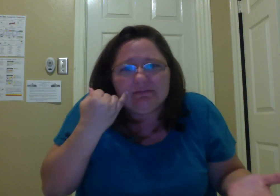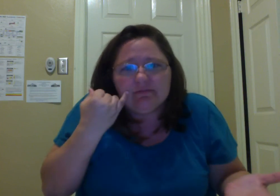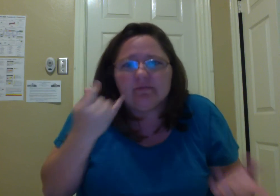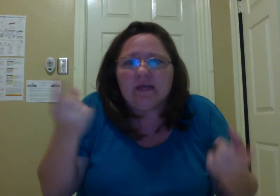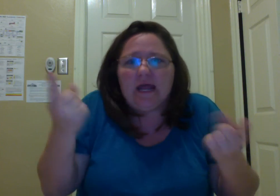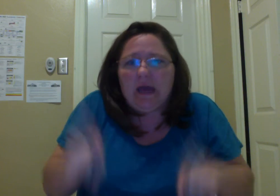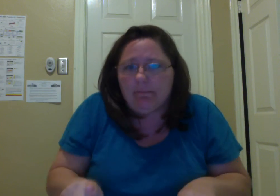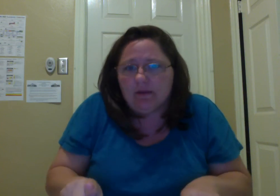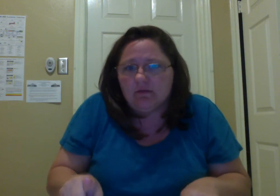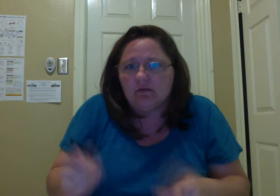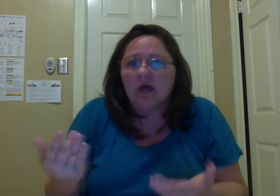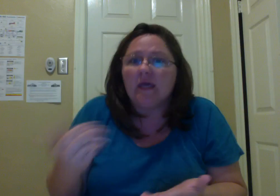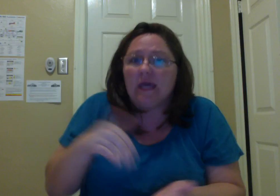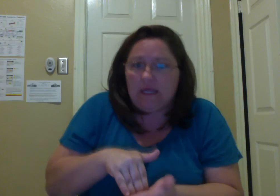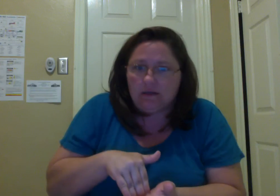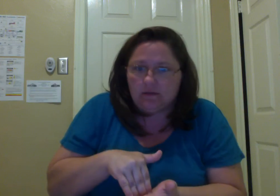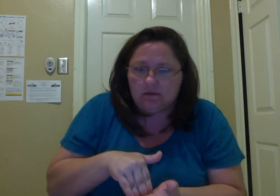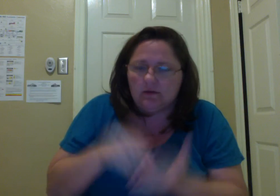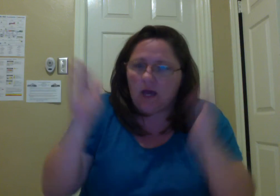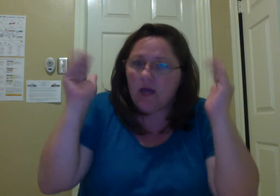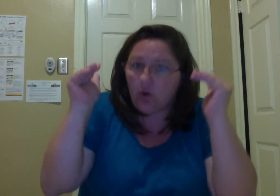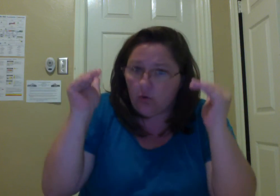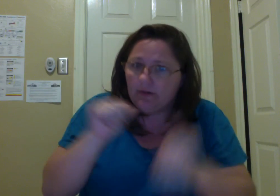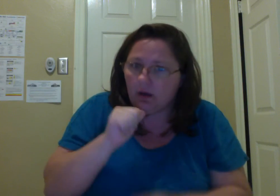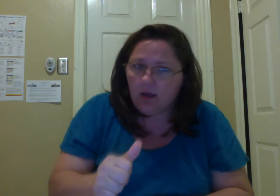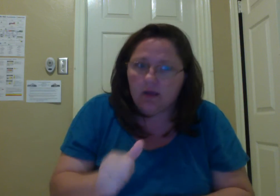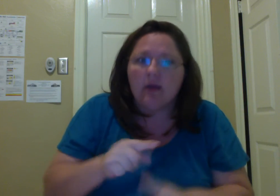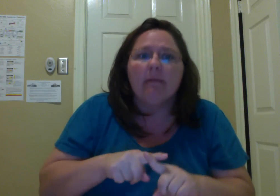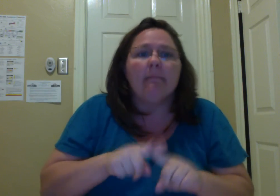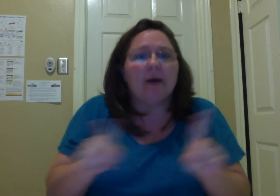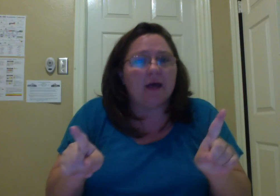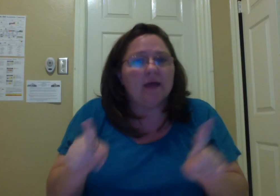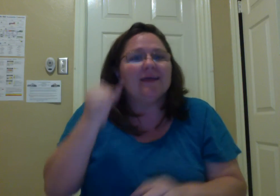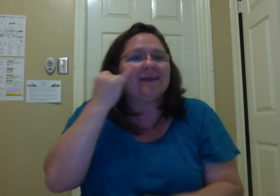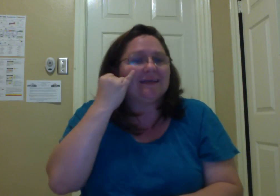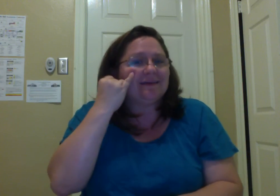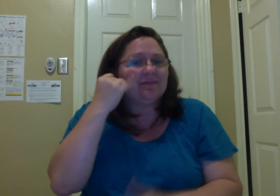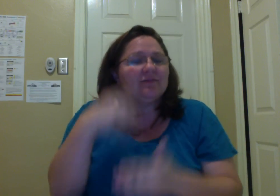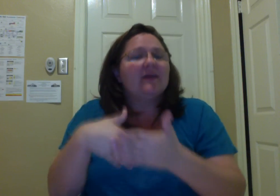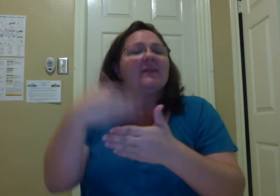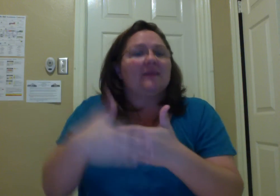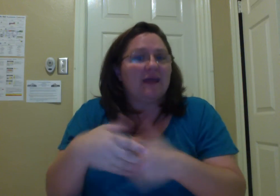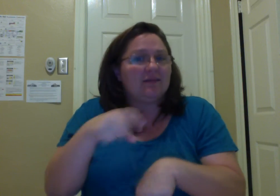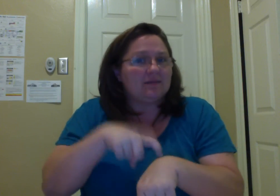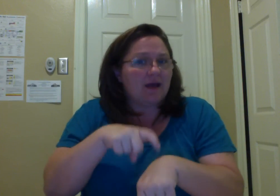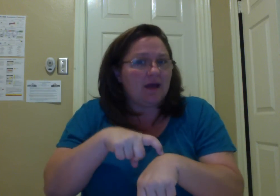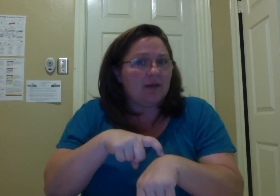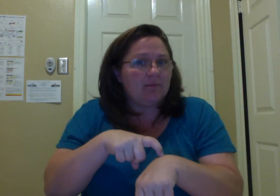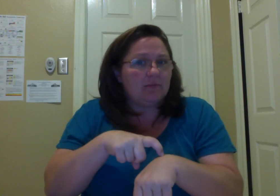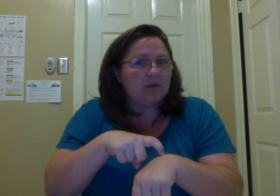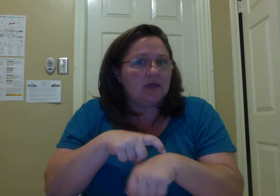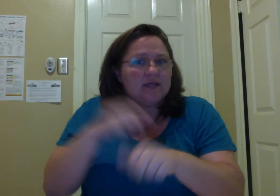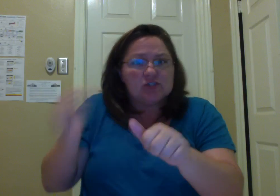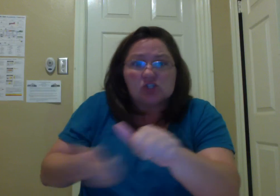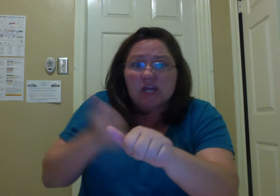if it happens again, I hope not, but if the next time he's